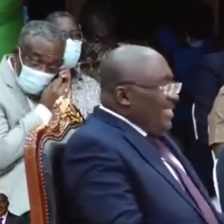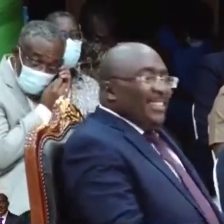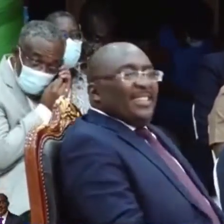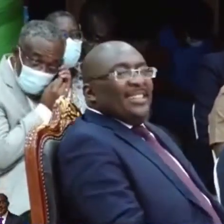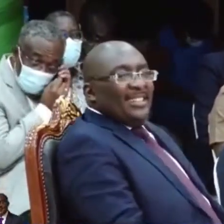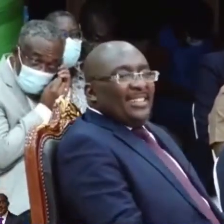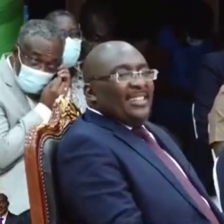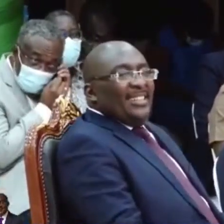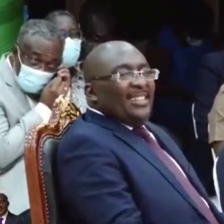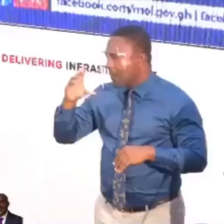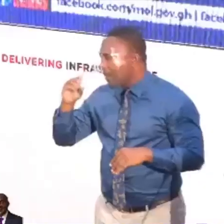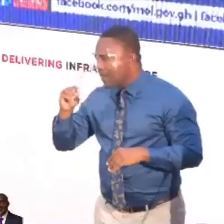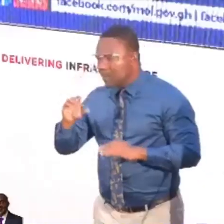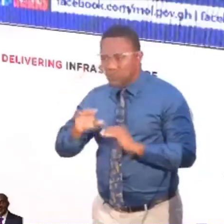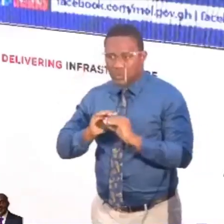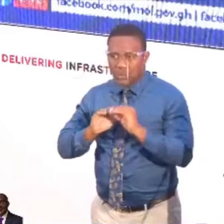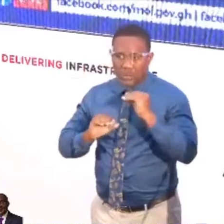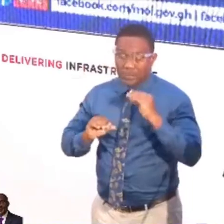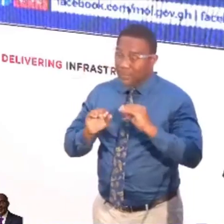artist impressions.